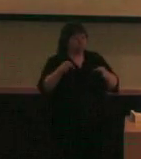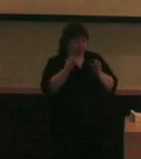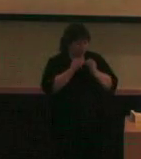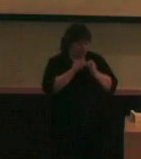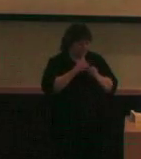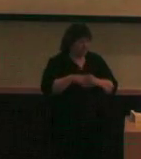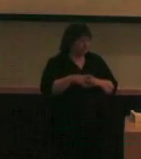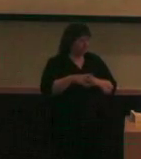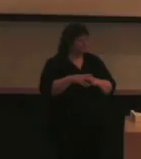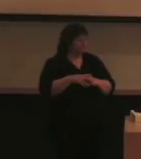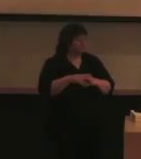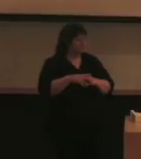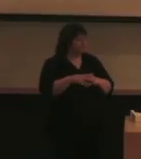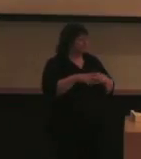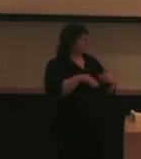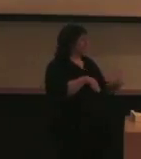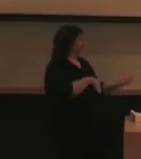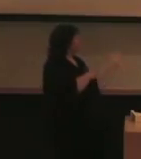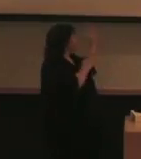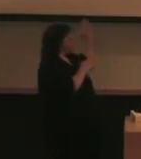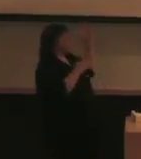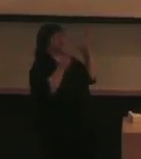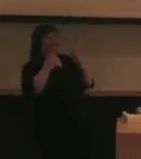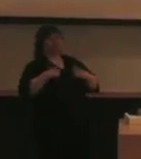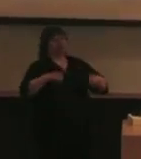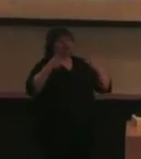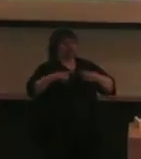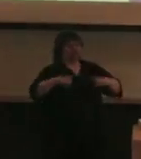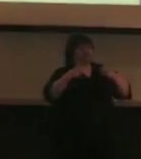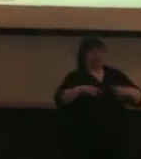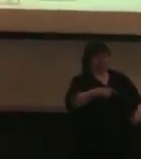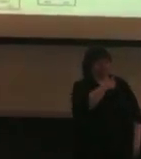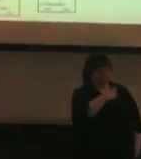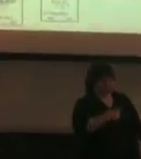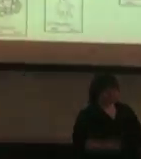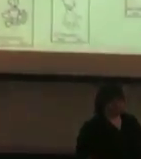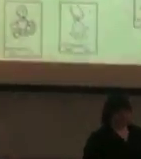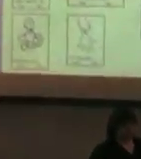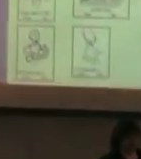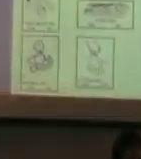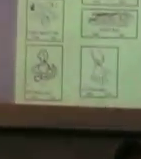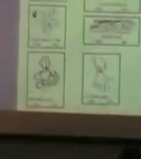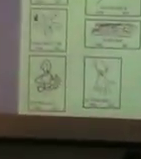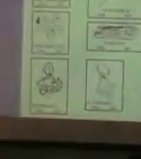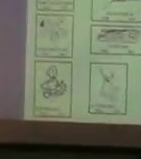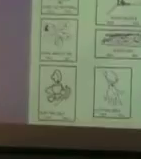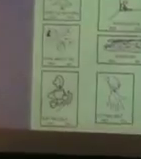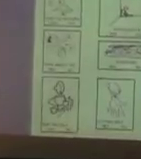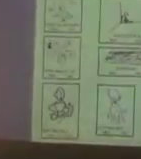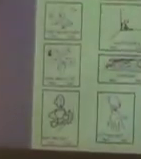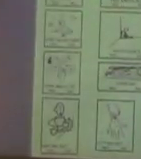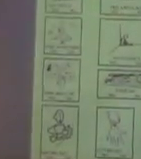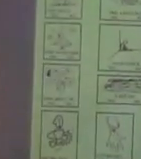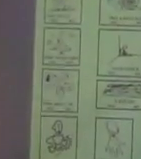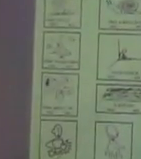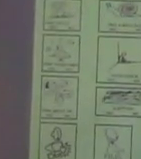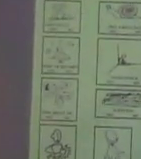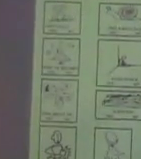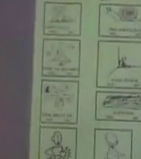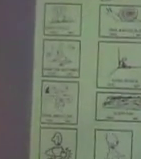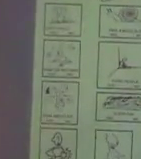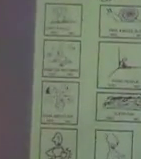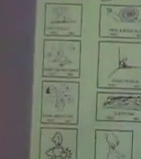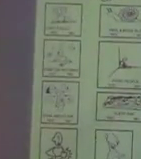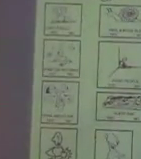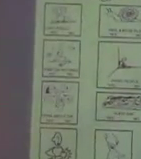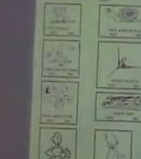So, here we have depression. This is a list of various different tools that